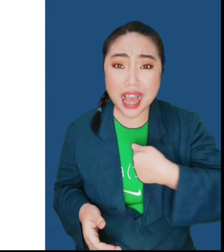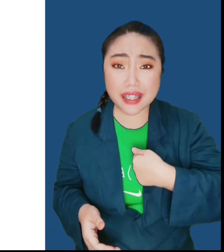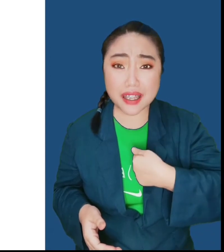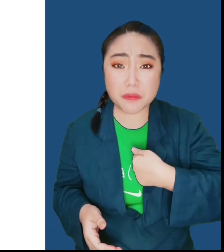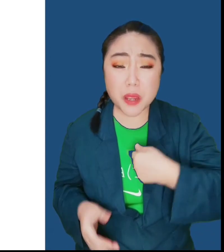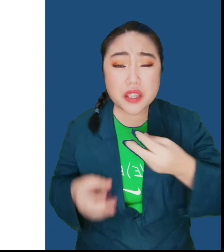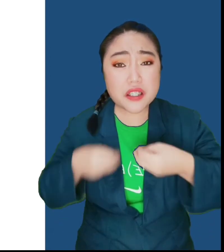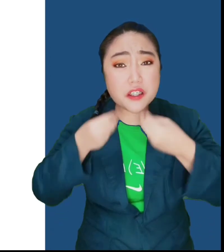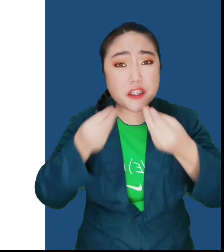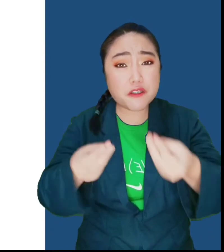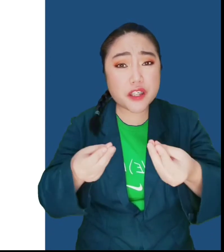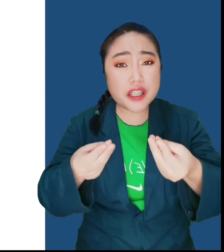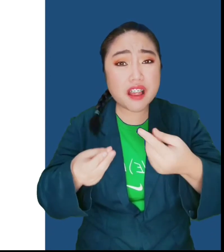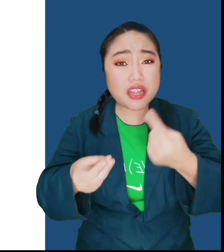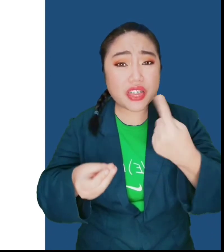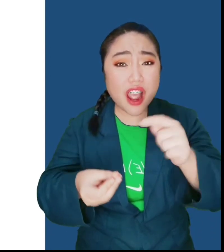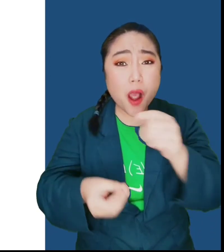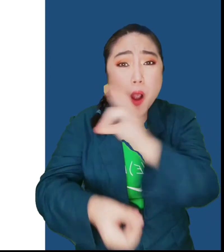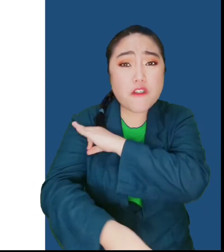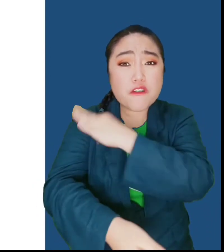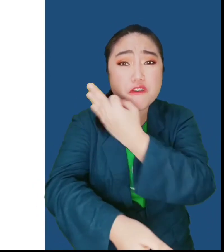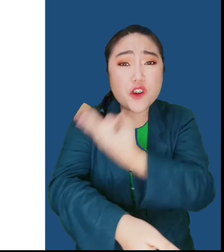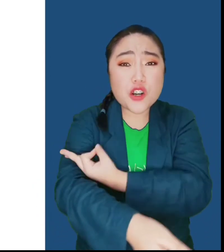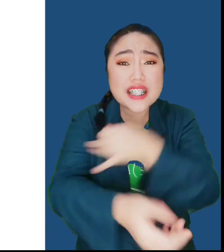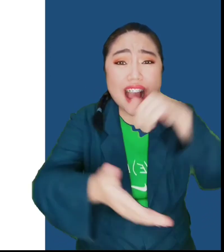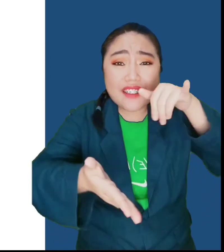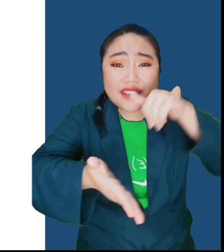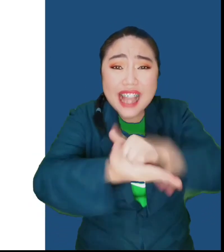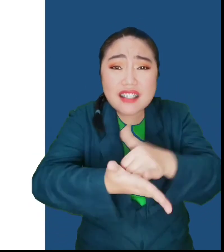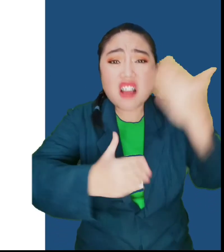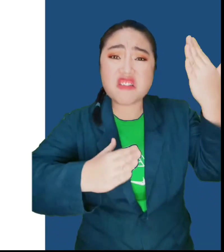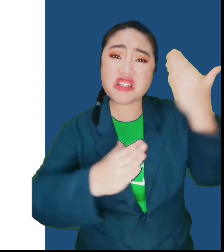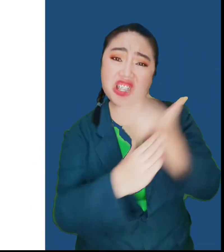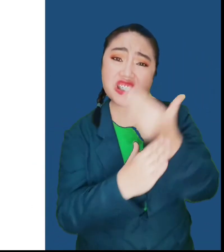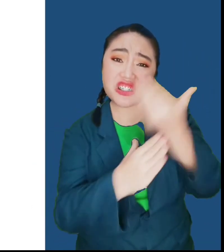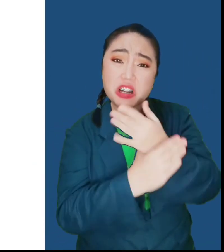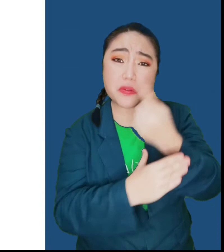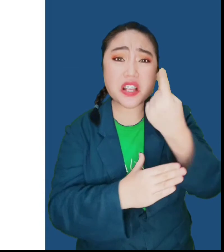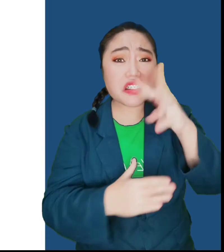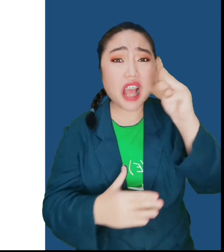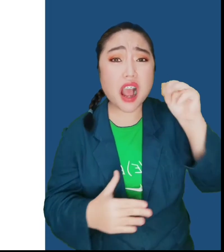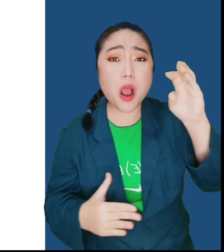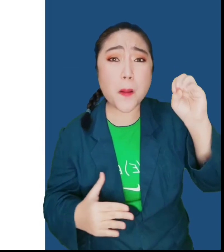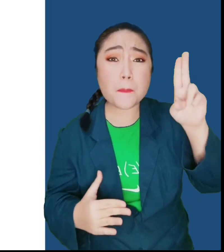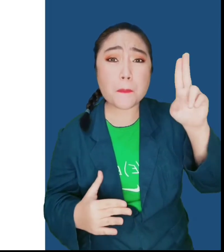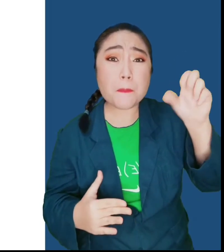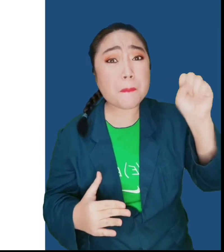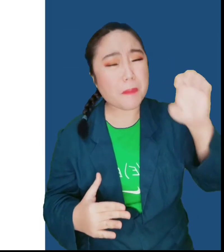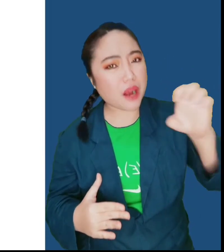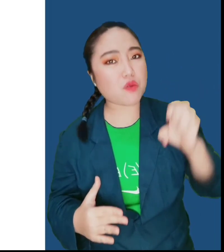I am giving another force that will disturb the mouse.